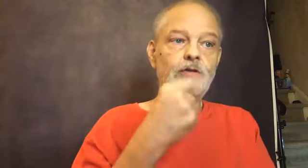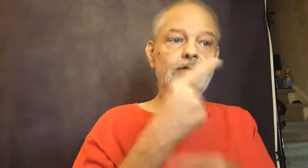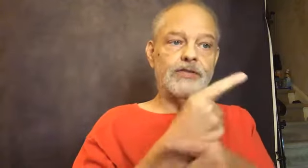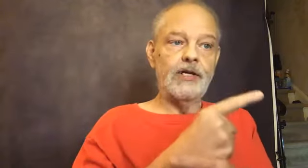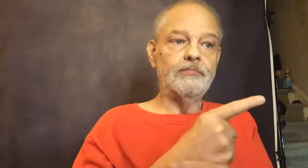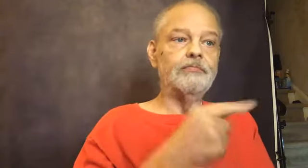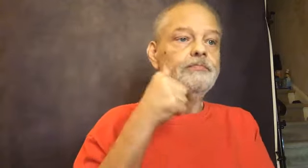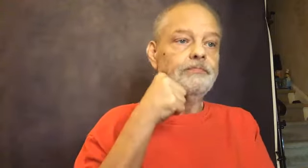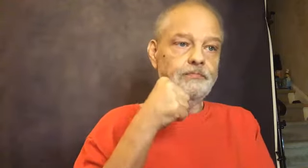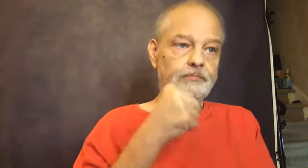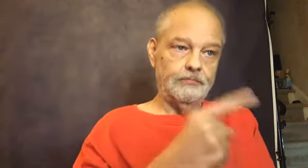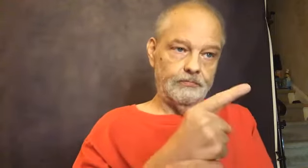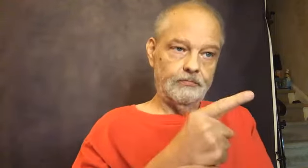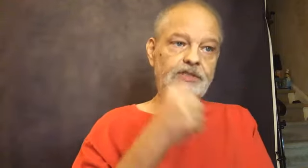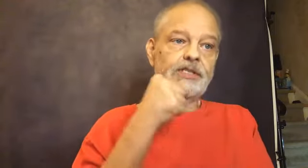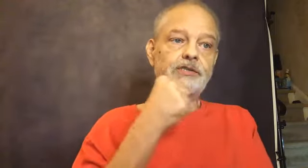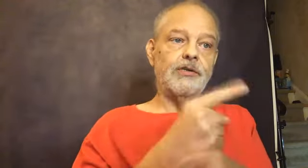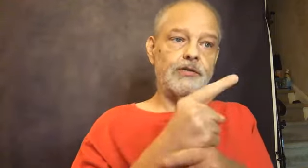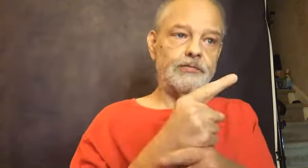Girl, same. Sister.